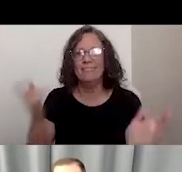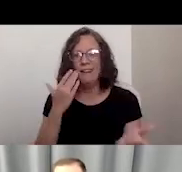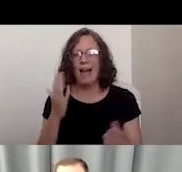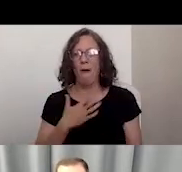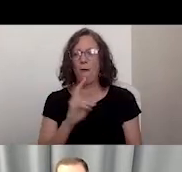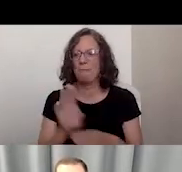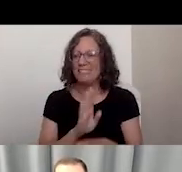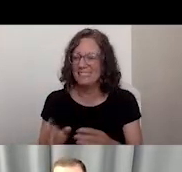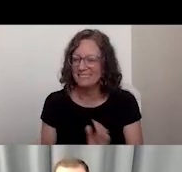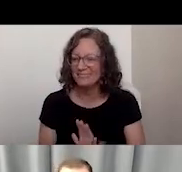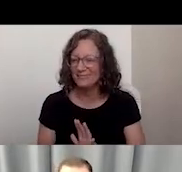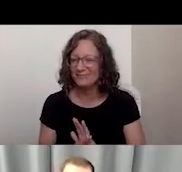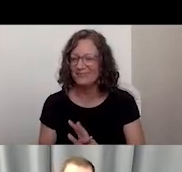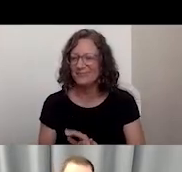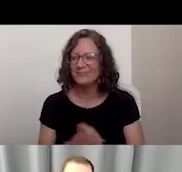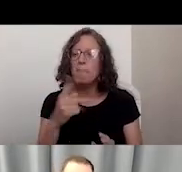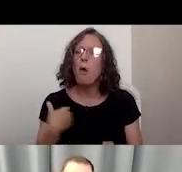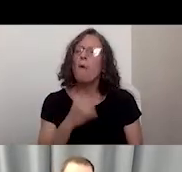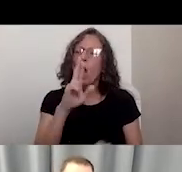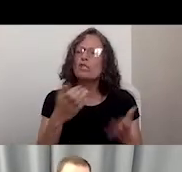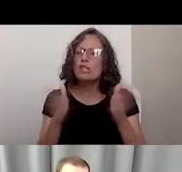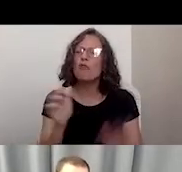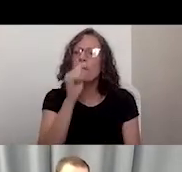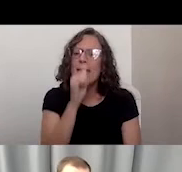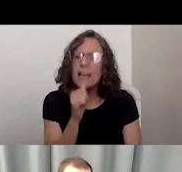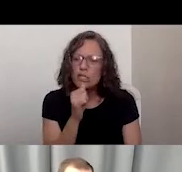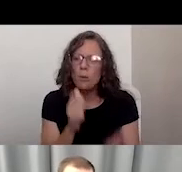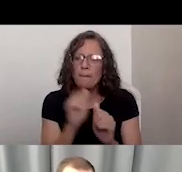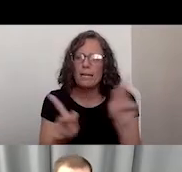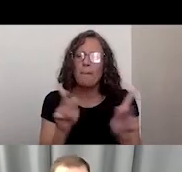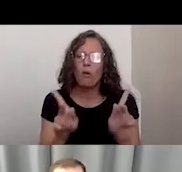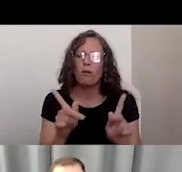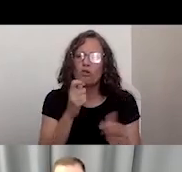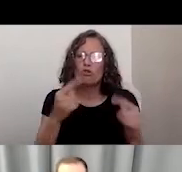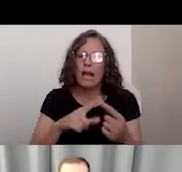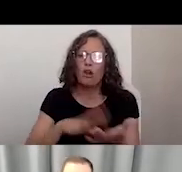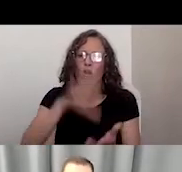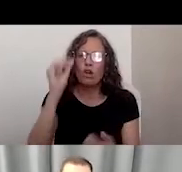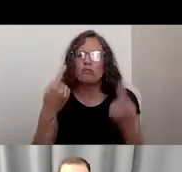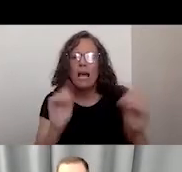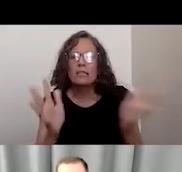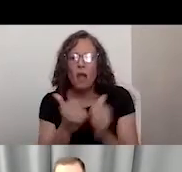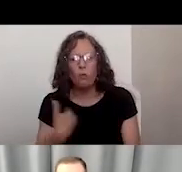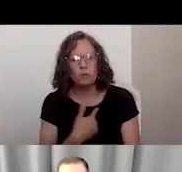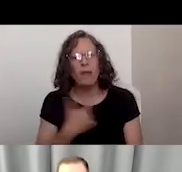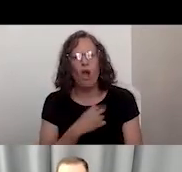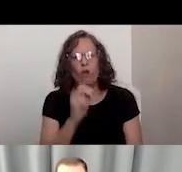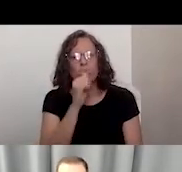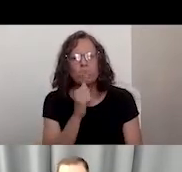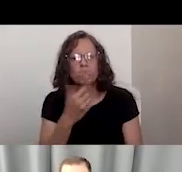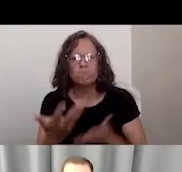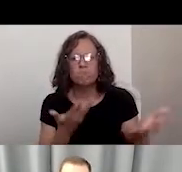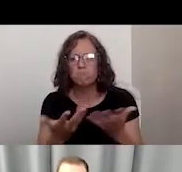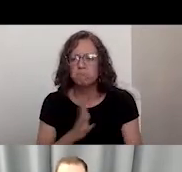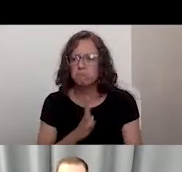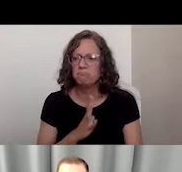the hearing people will say, how do you sign this and that? Well, I'm kind of not here to give an ASL lesson. So maybe let's not do that. But I do appreciate